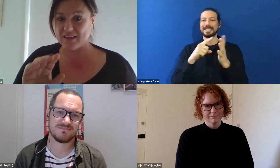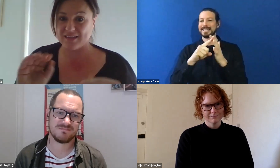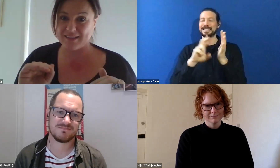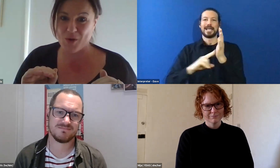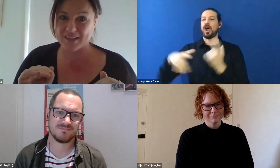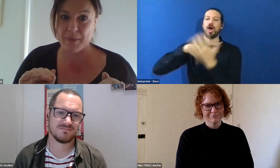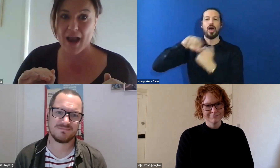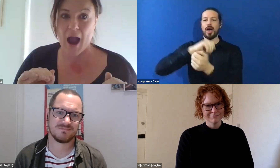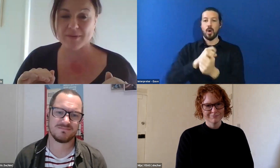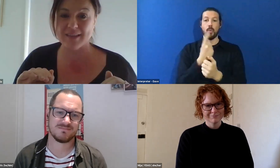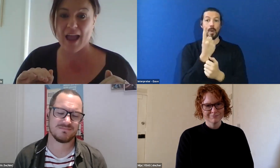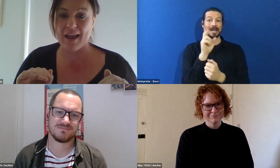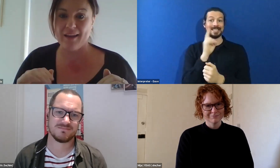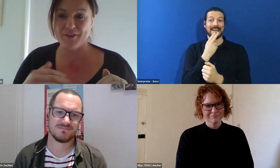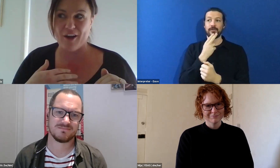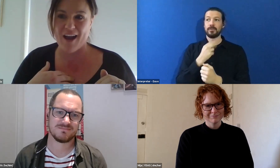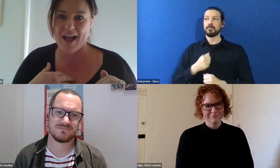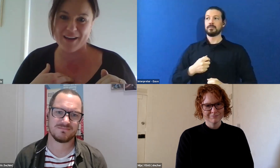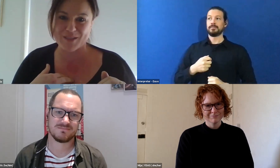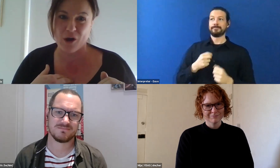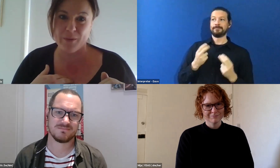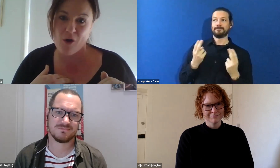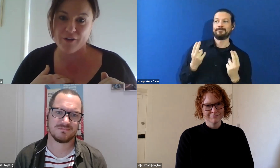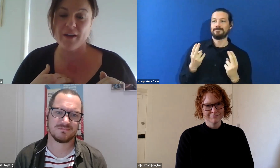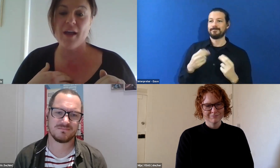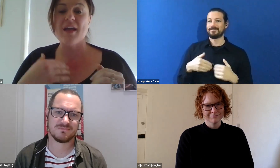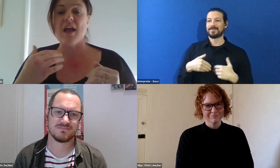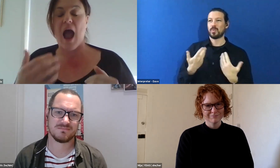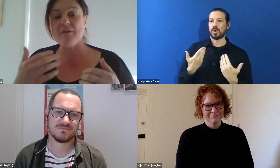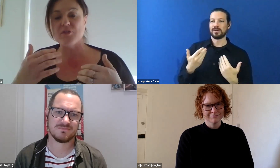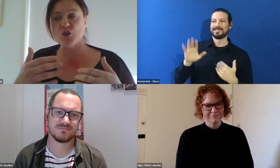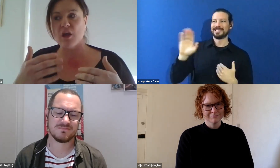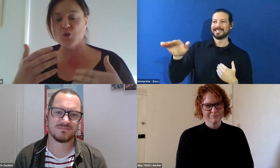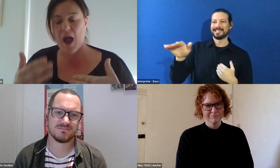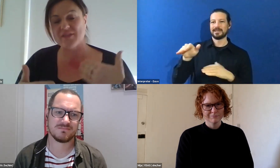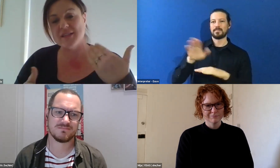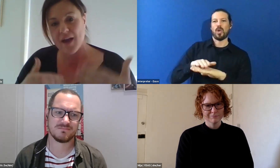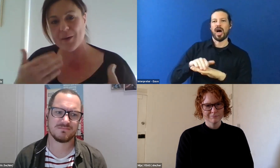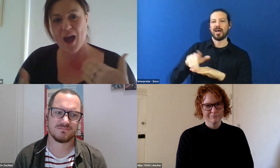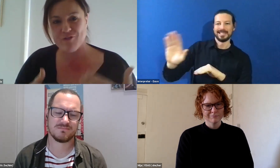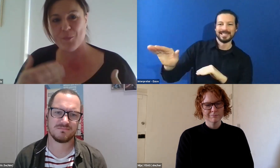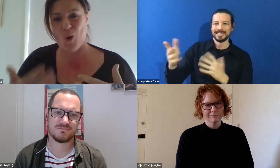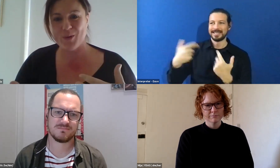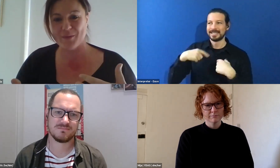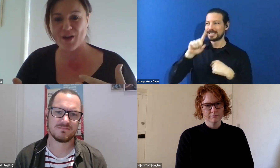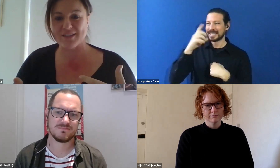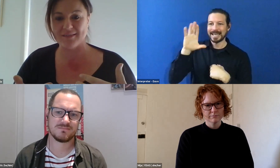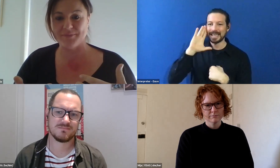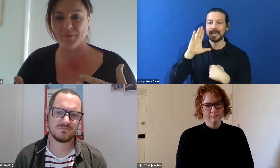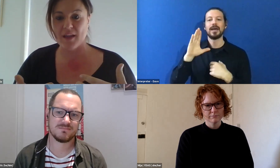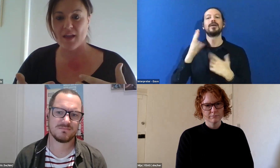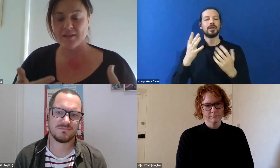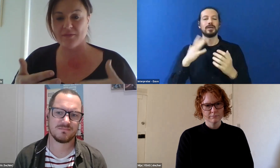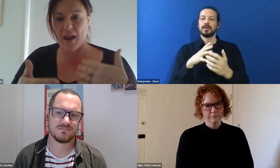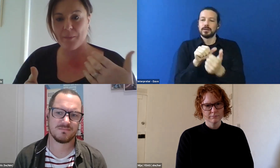person that doesn't want to speak up and say, I can't hear what's going on. You have to develop that rapport with the